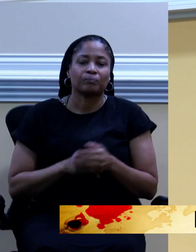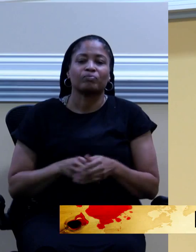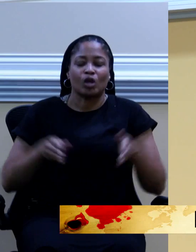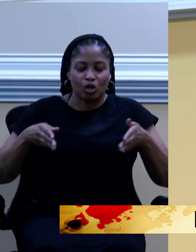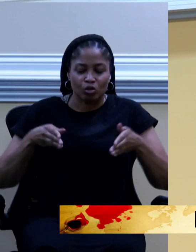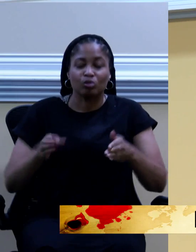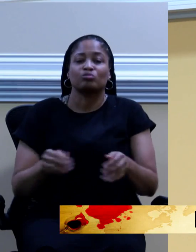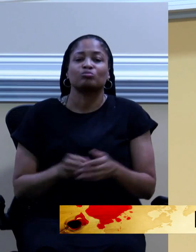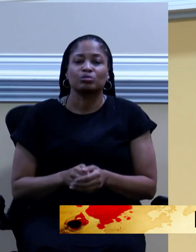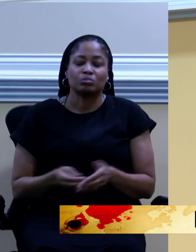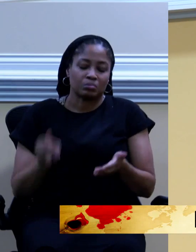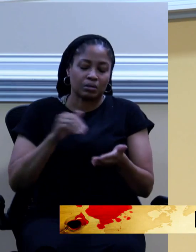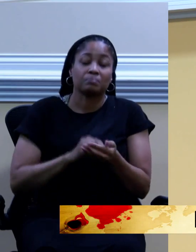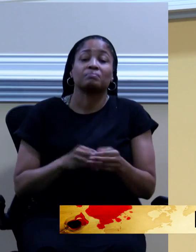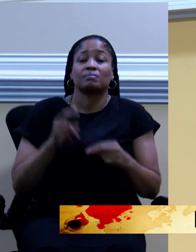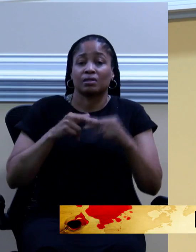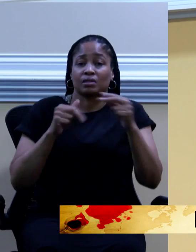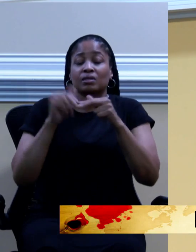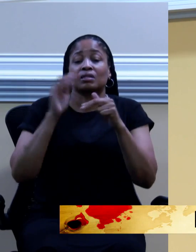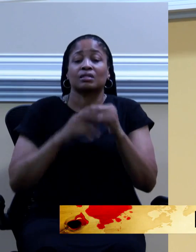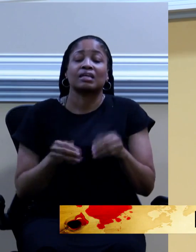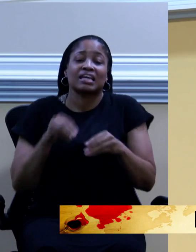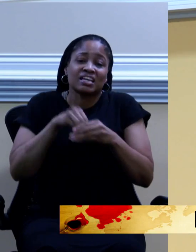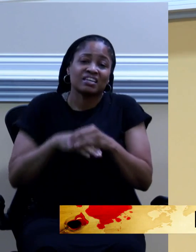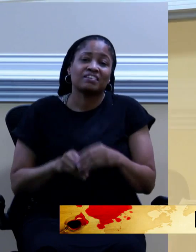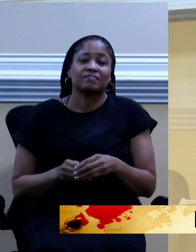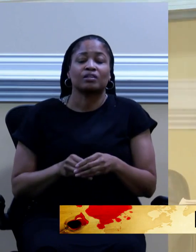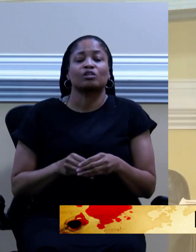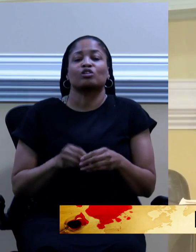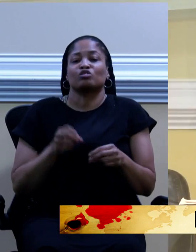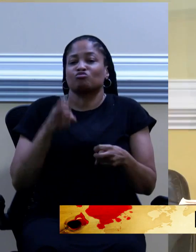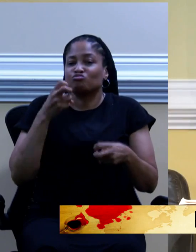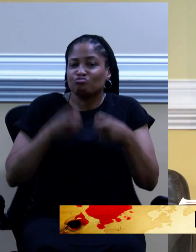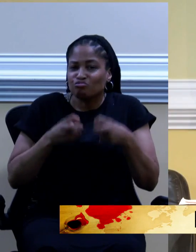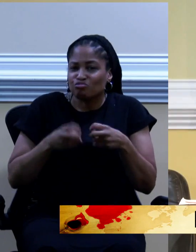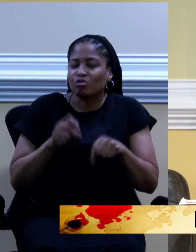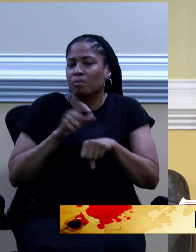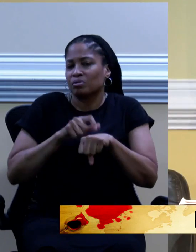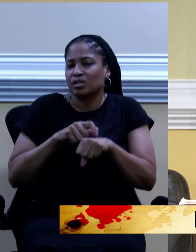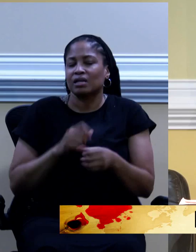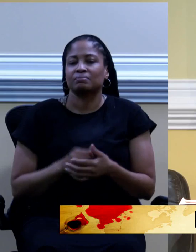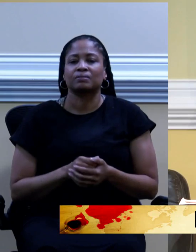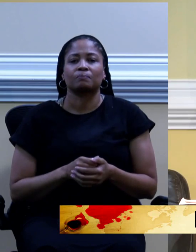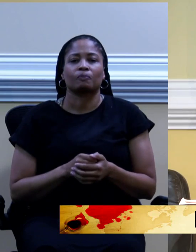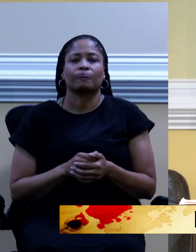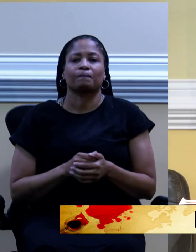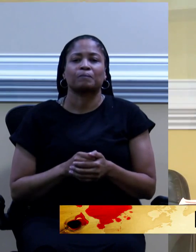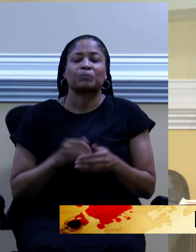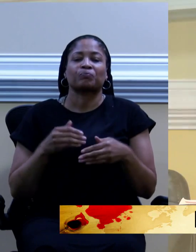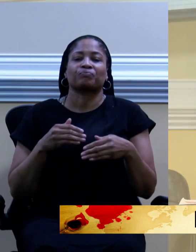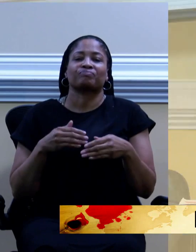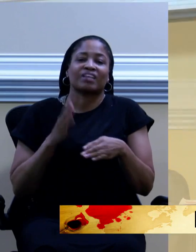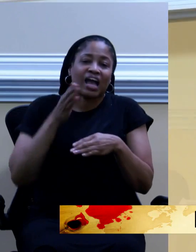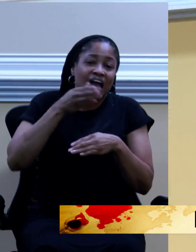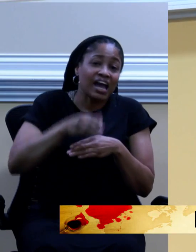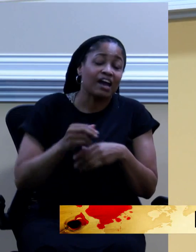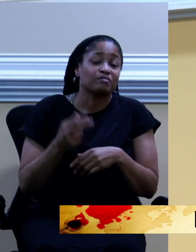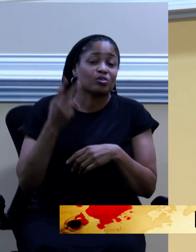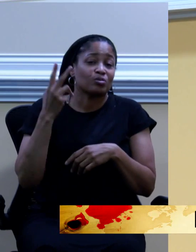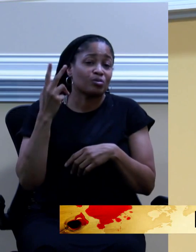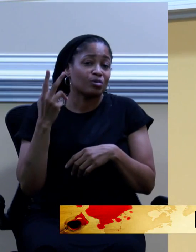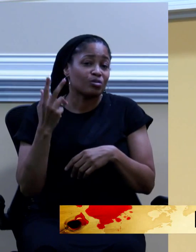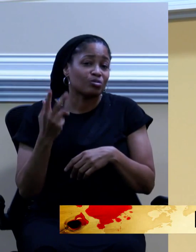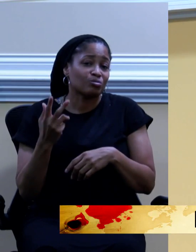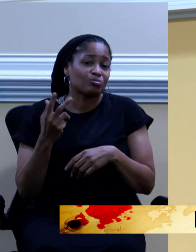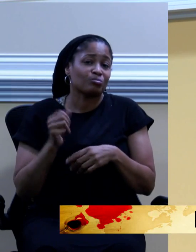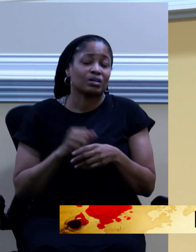in the wall, even in troublous times. That was done in the time of Ezra and Nehemiah. Go ahead and read. And after 62 weeks shall Messiah be